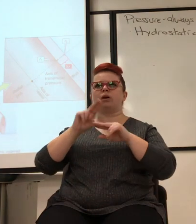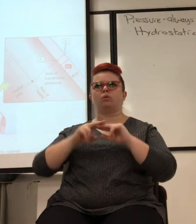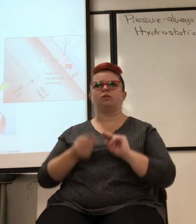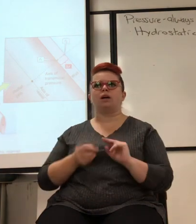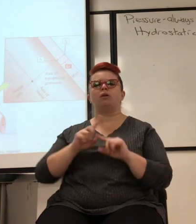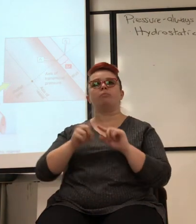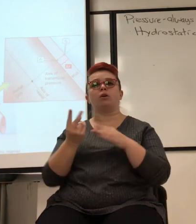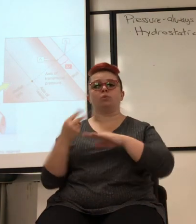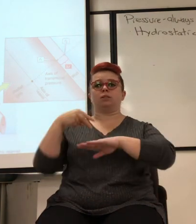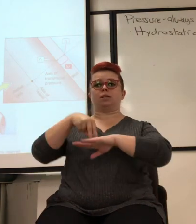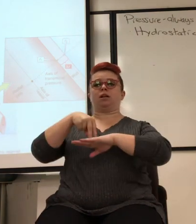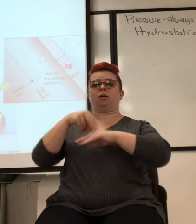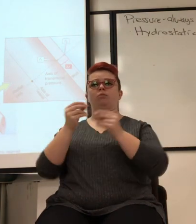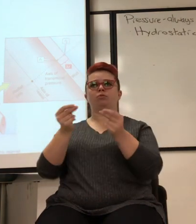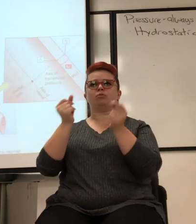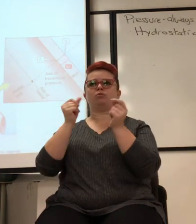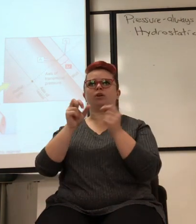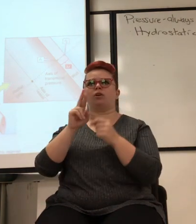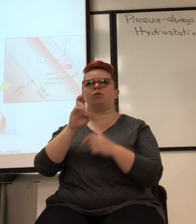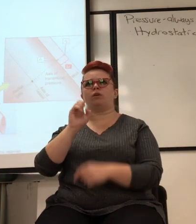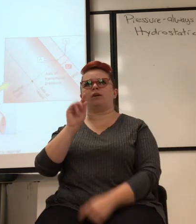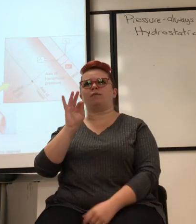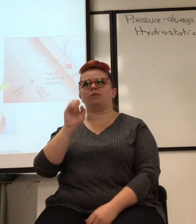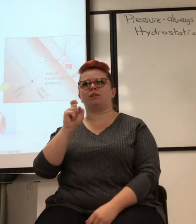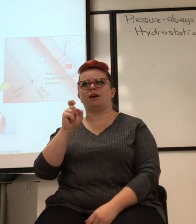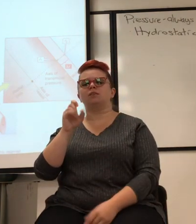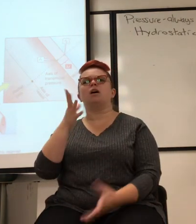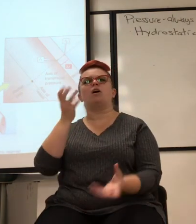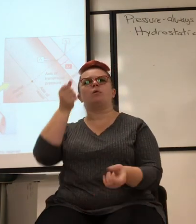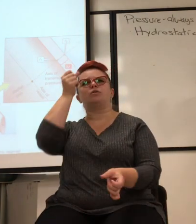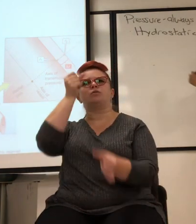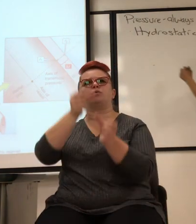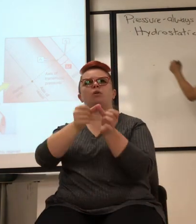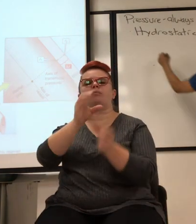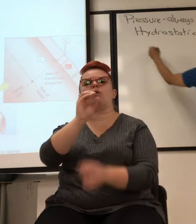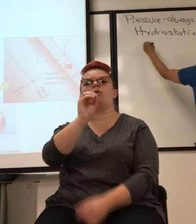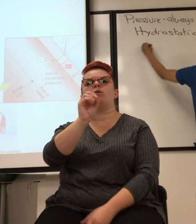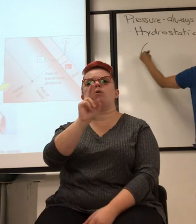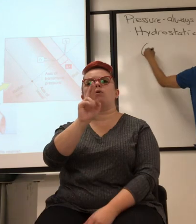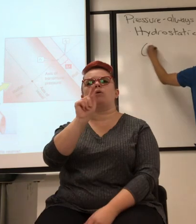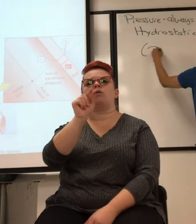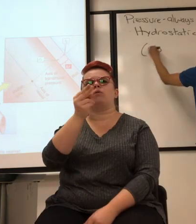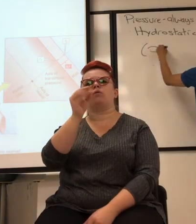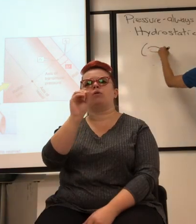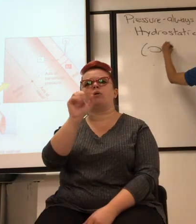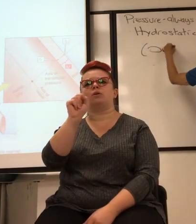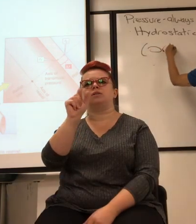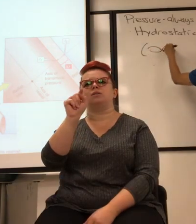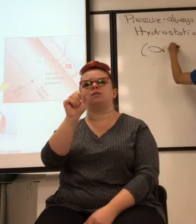that's called, I want you to remember this term, for lecture exam four, orthostatic hypotension.